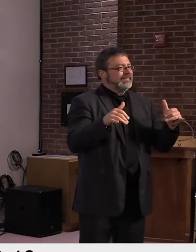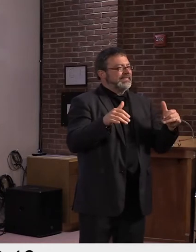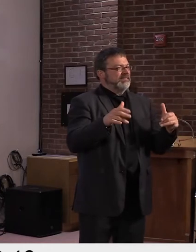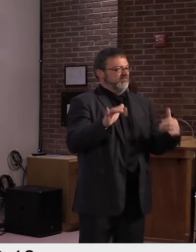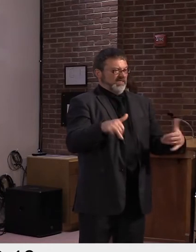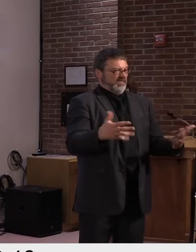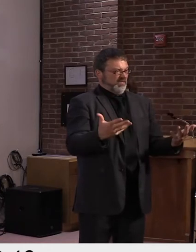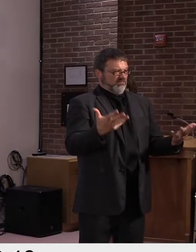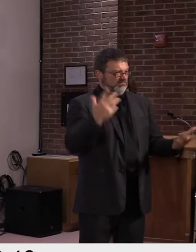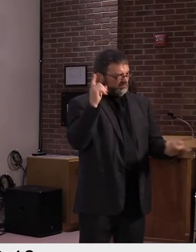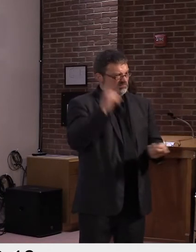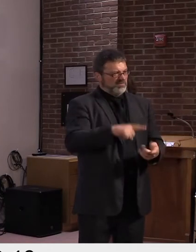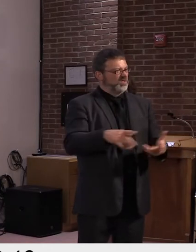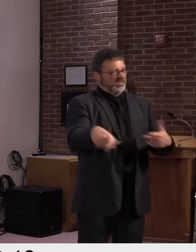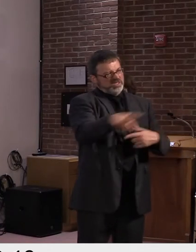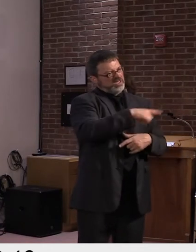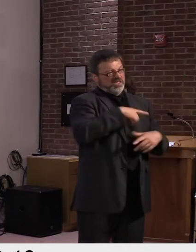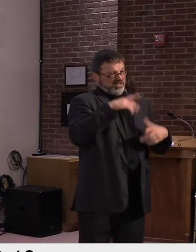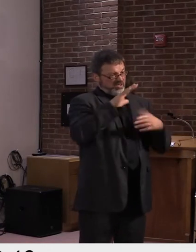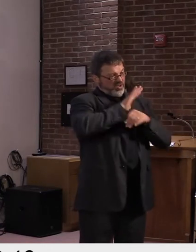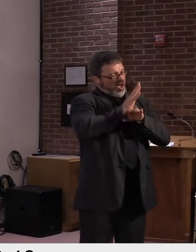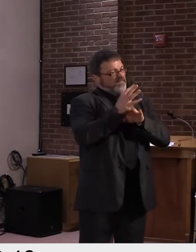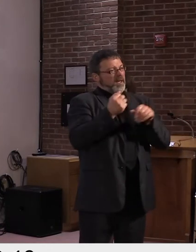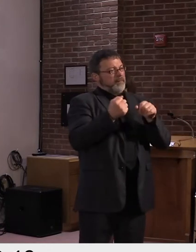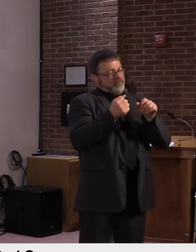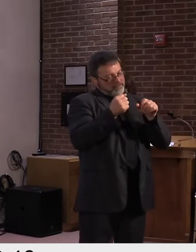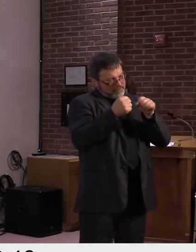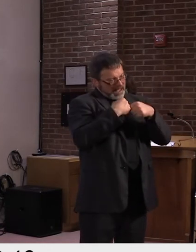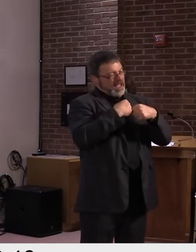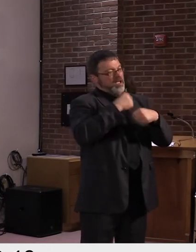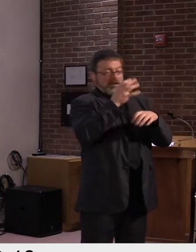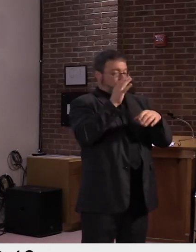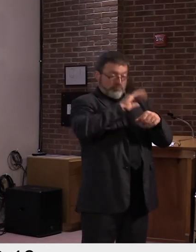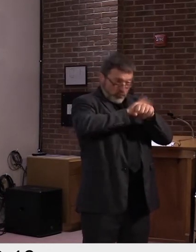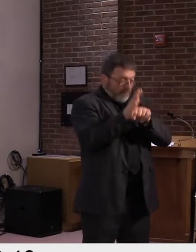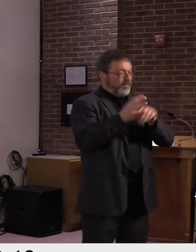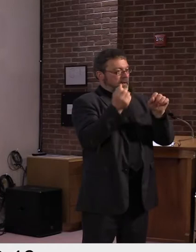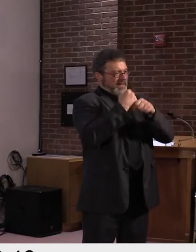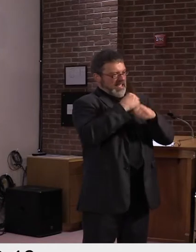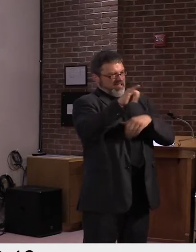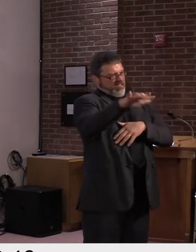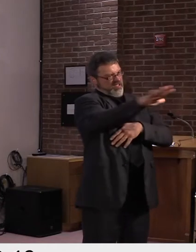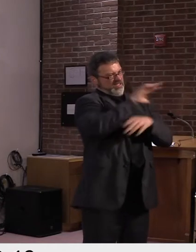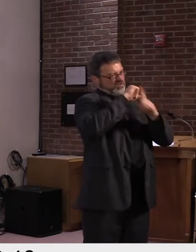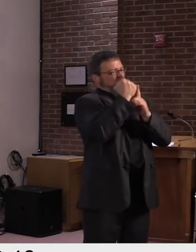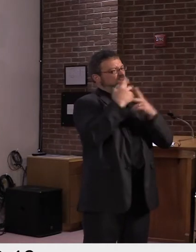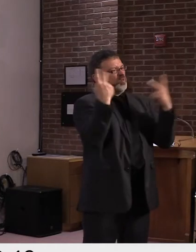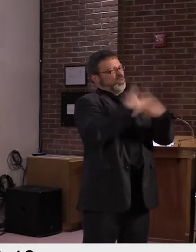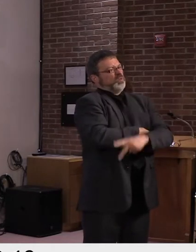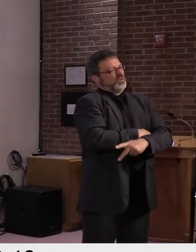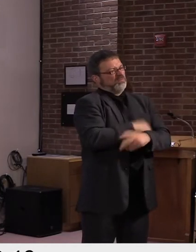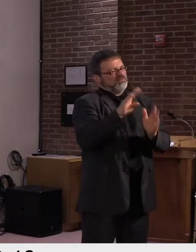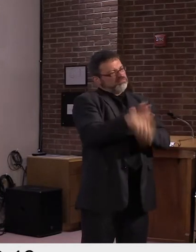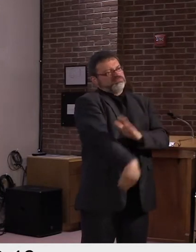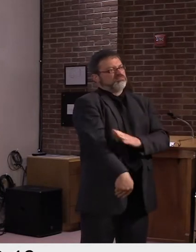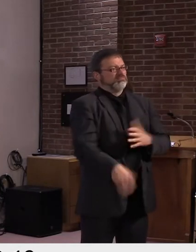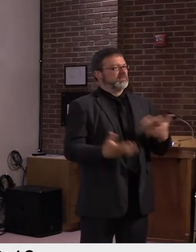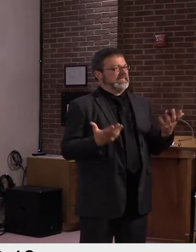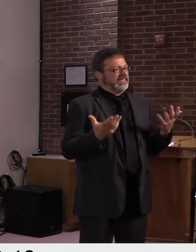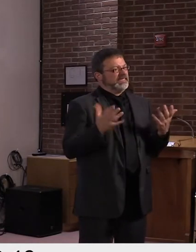groups that you would be with are no longer as coalesced as they usually are. And then we get down